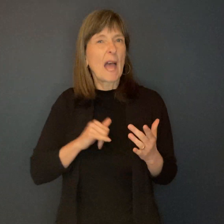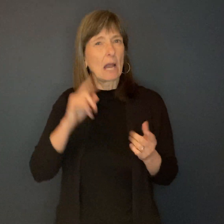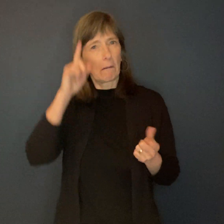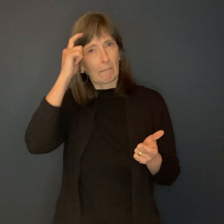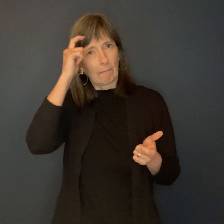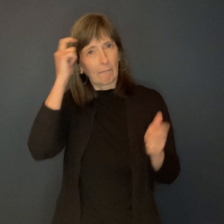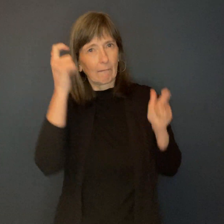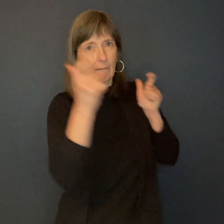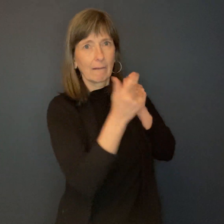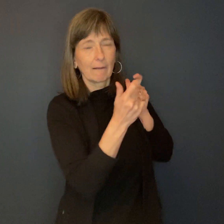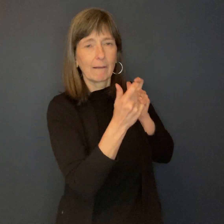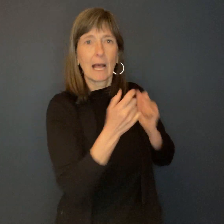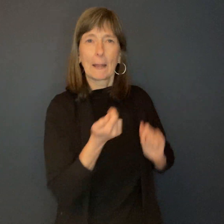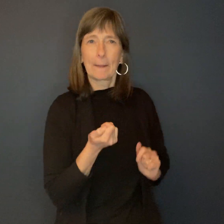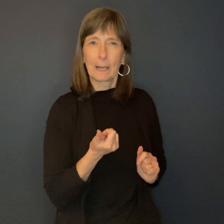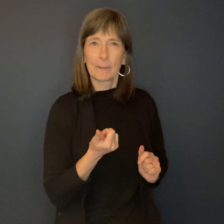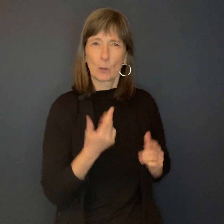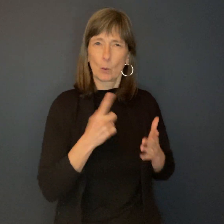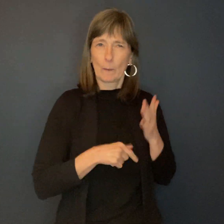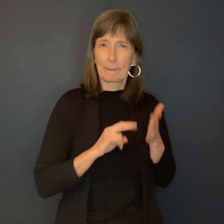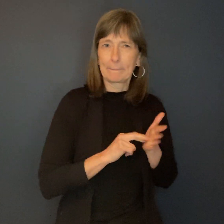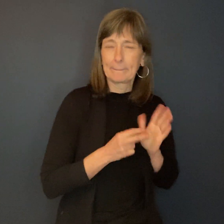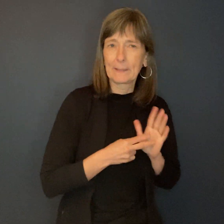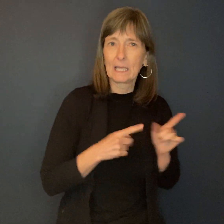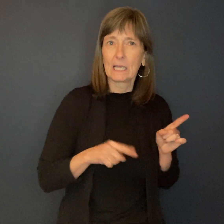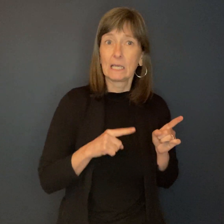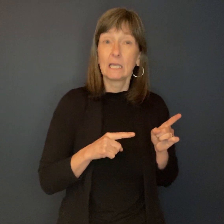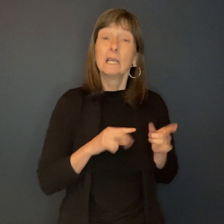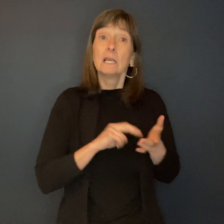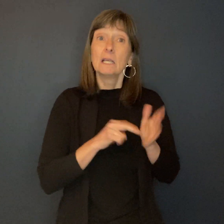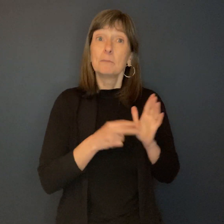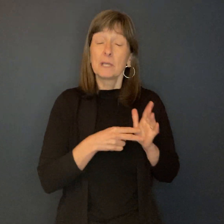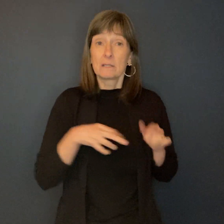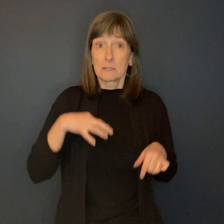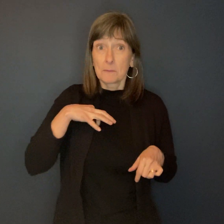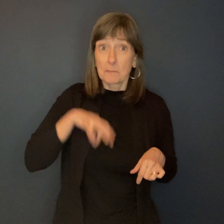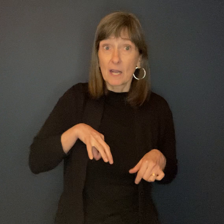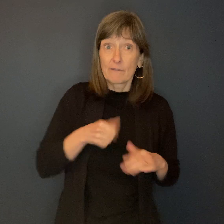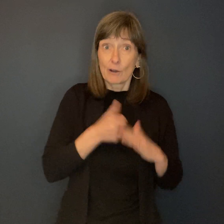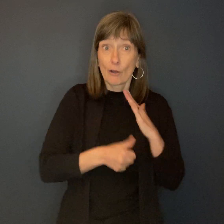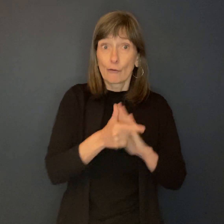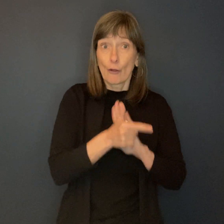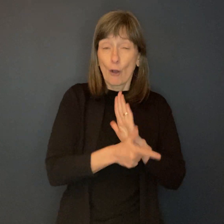or equal, which is the equivalent of equal protection and benefit under the law,